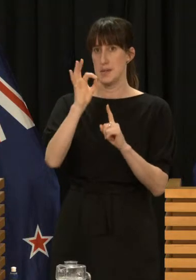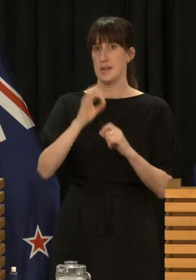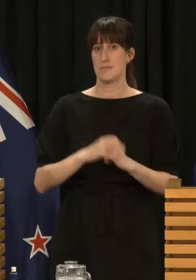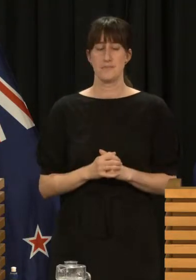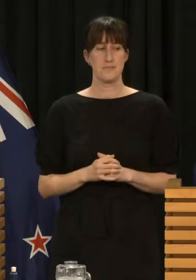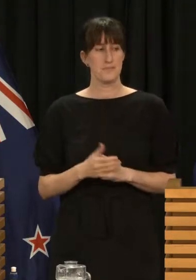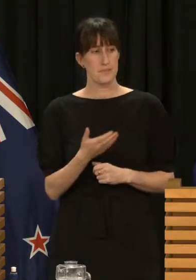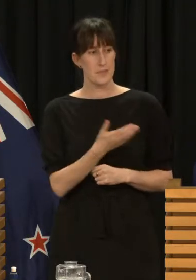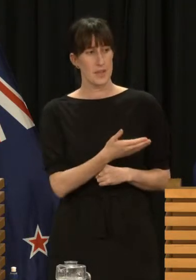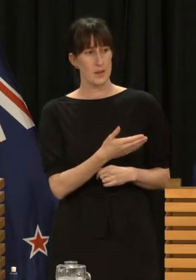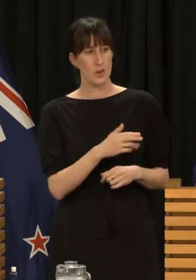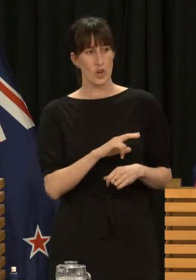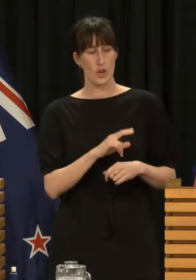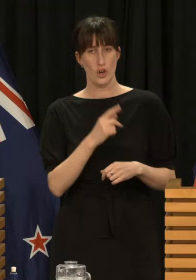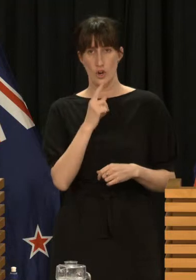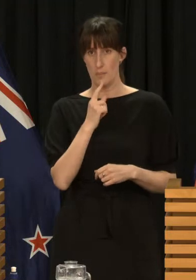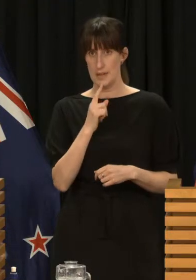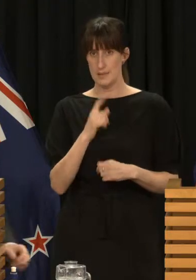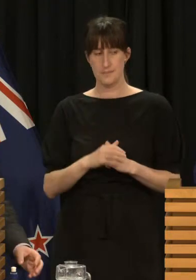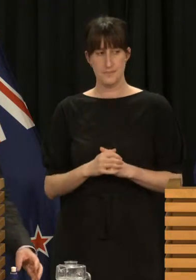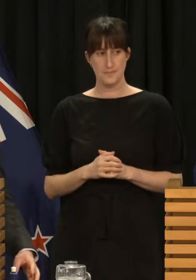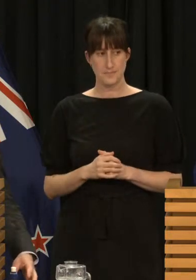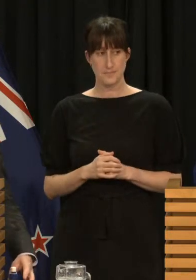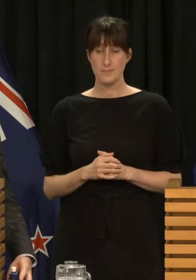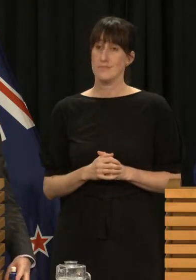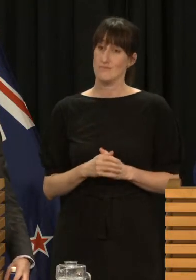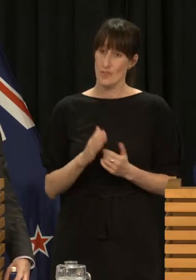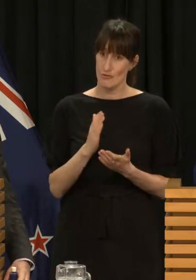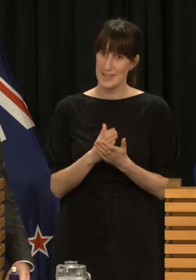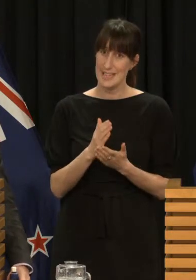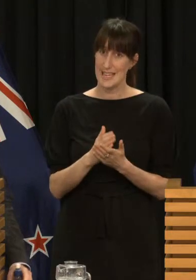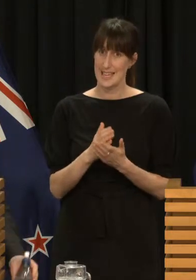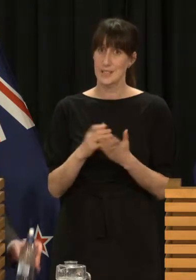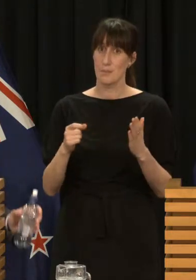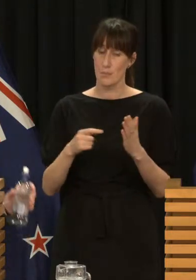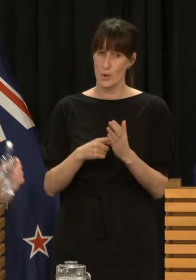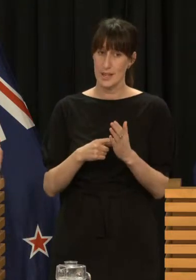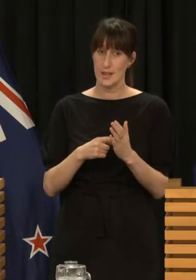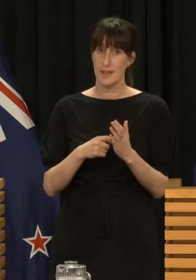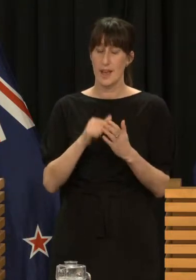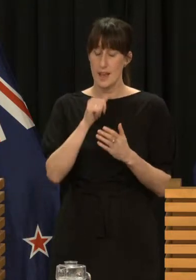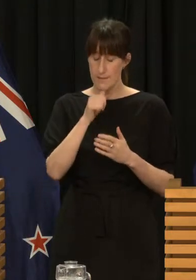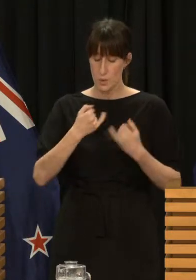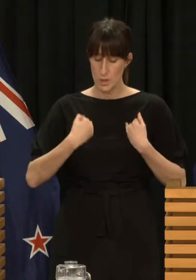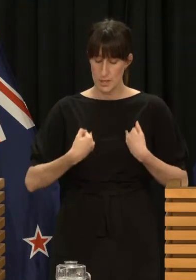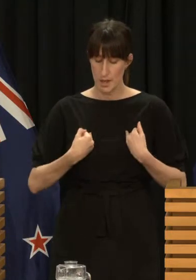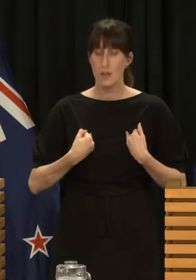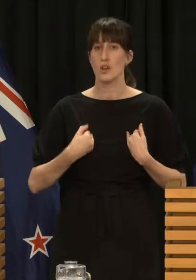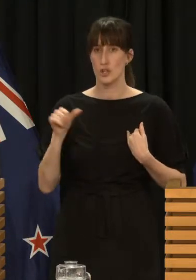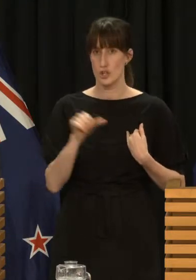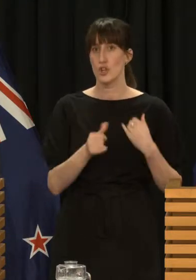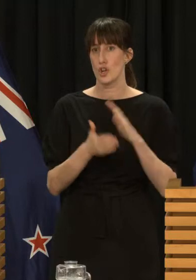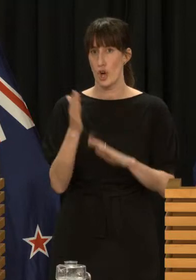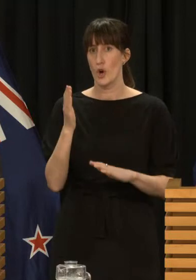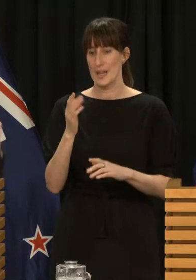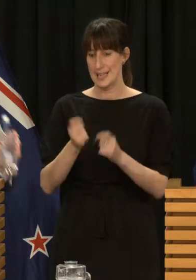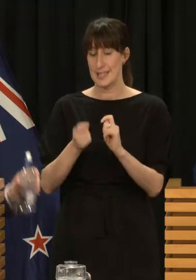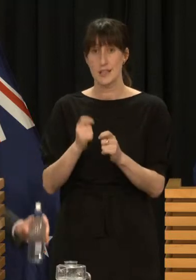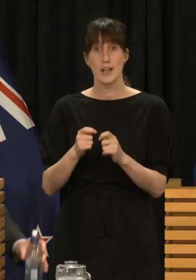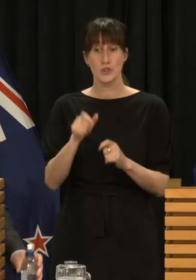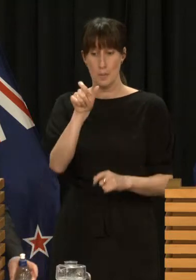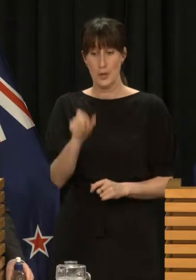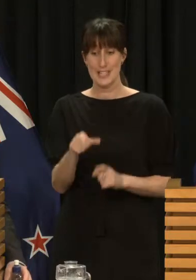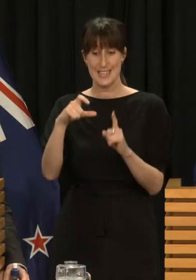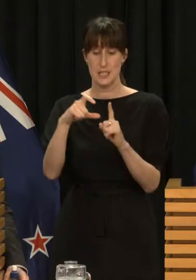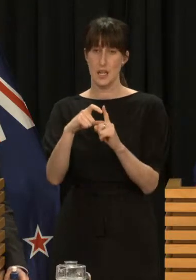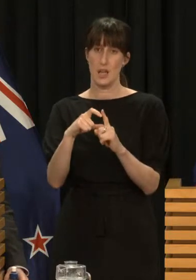Dr. McElnay comment on that. I was going to say it also emphasises the importance of getting tested when you're symptomatic, and this case D did exactly the right thing, which